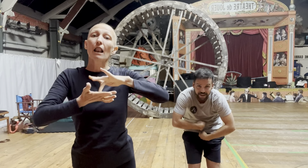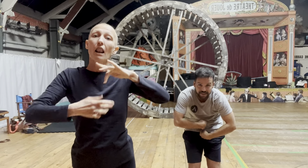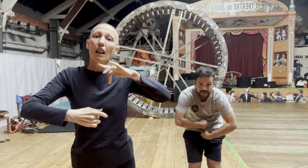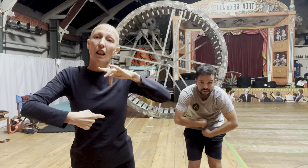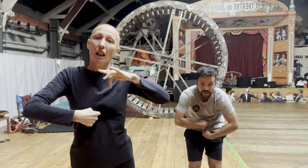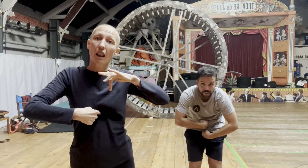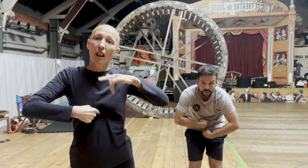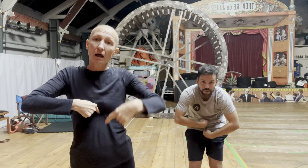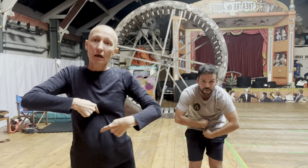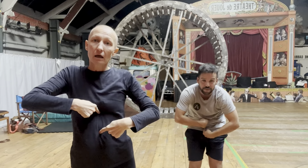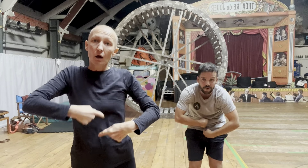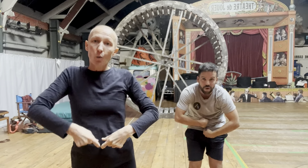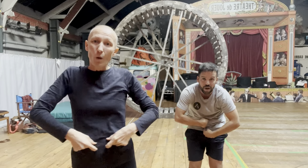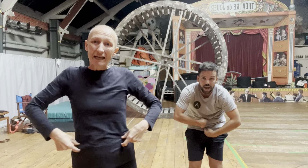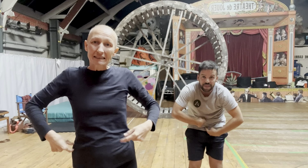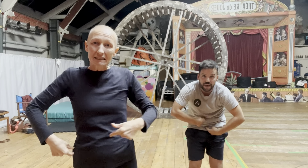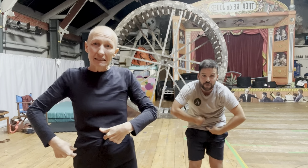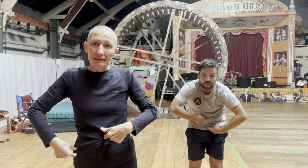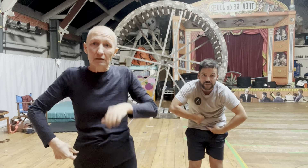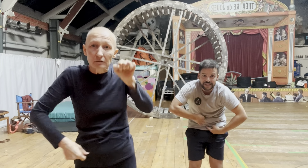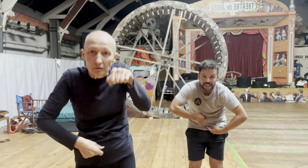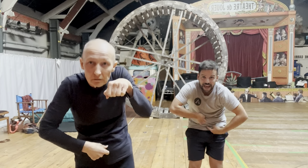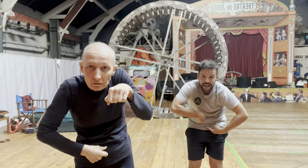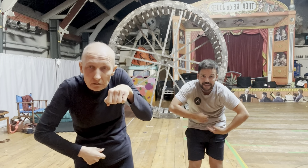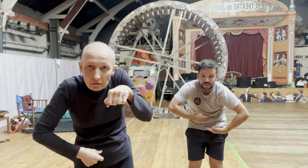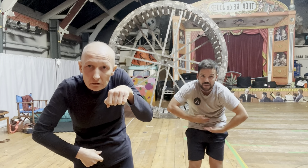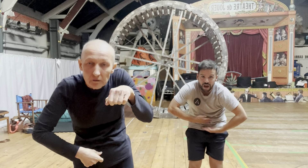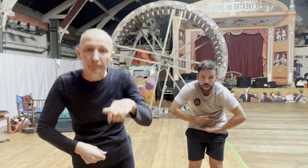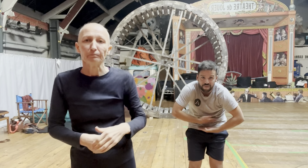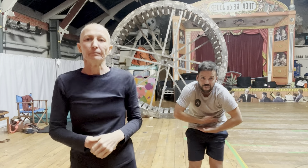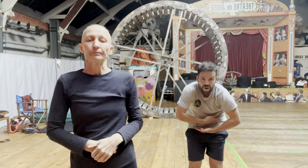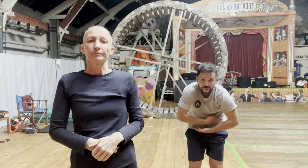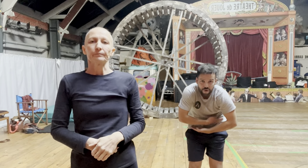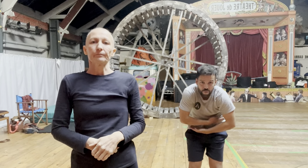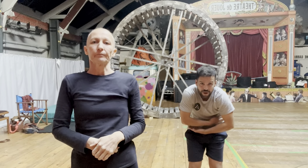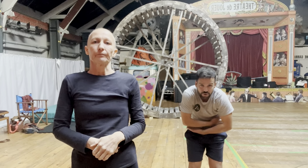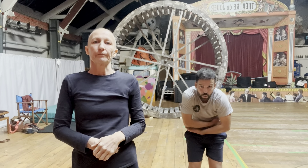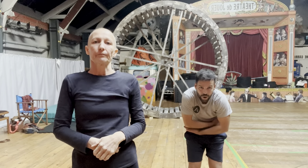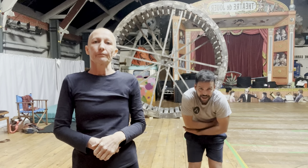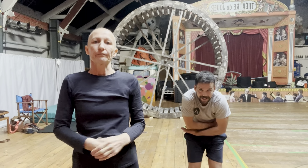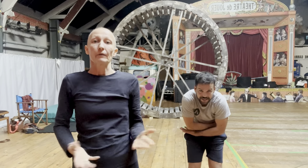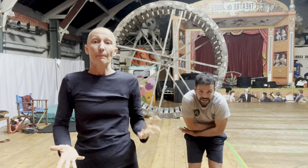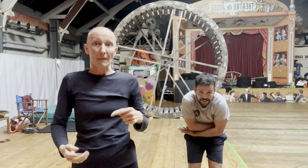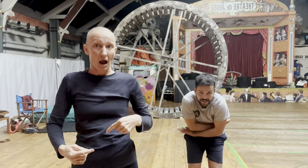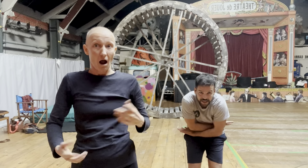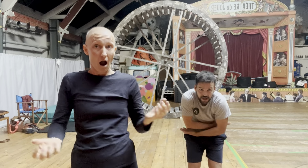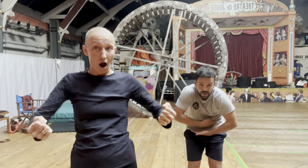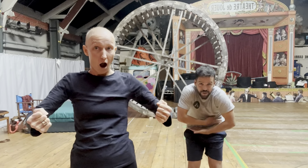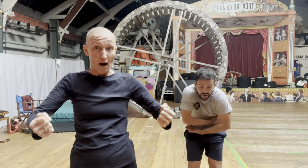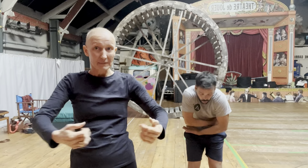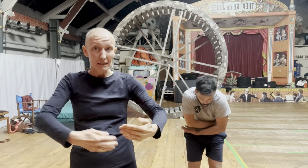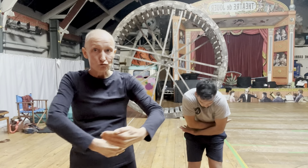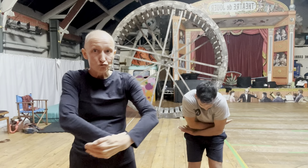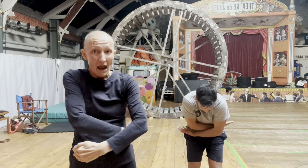Nice. Beautiful. Then we're going to slice those arms further around your waist so they go wrap